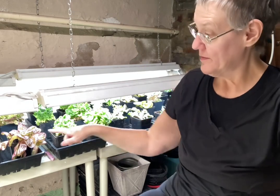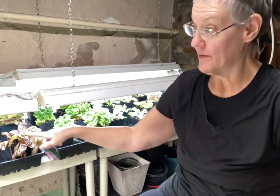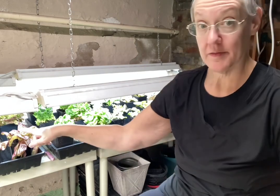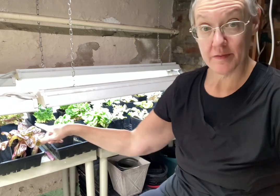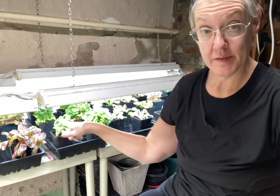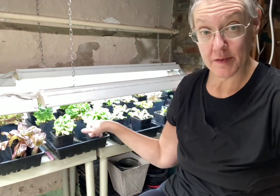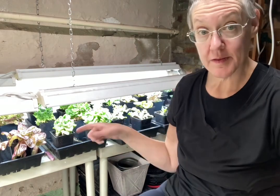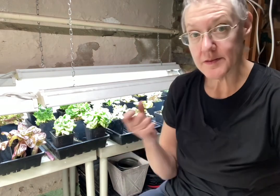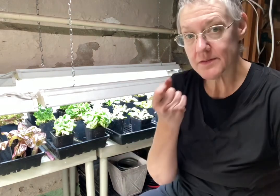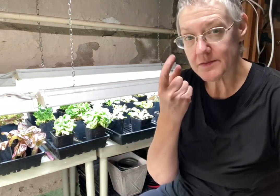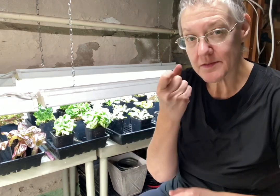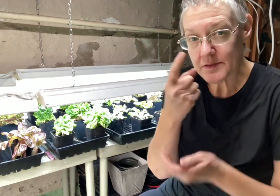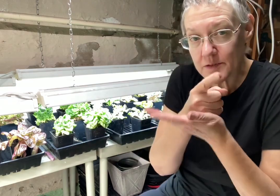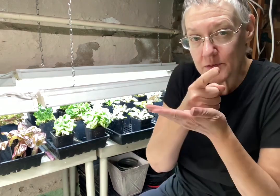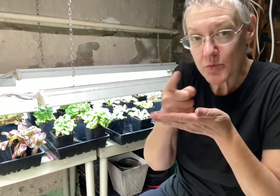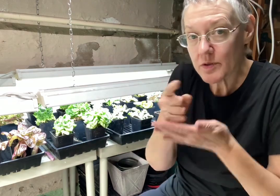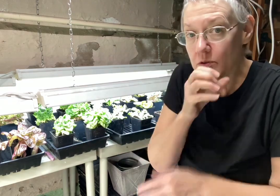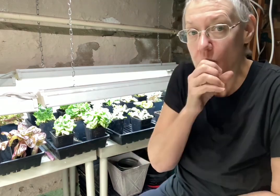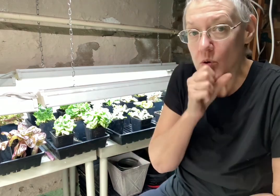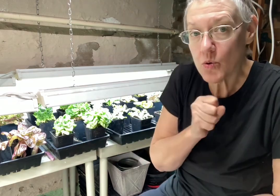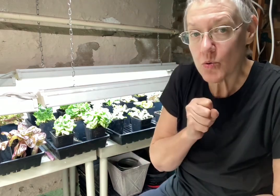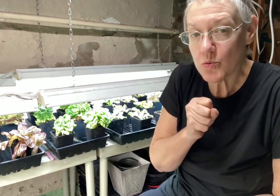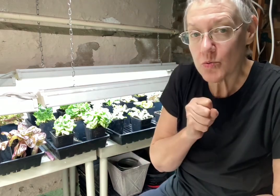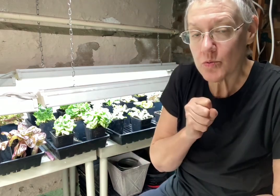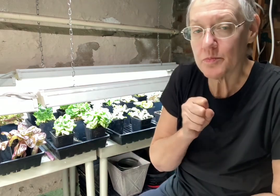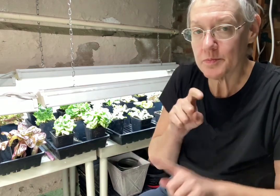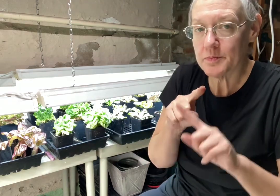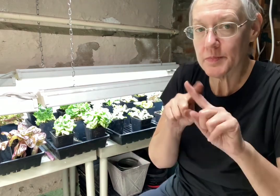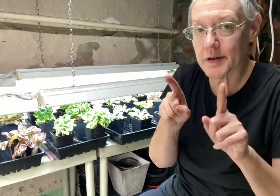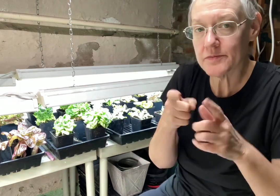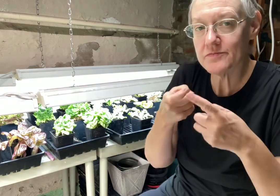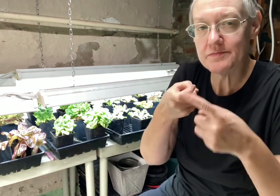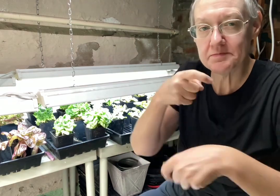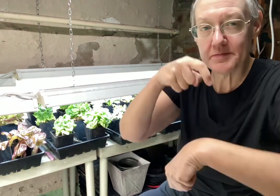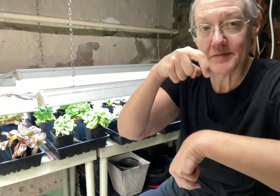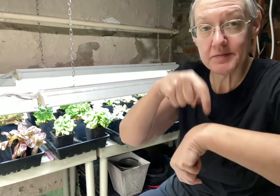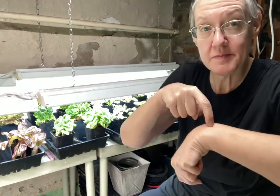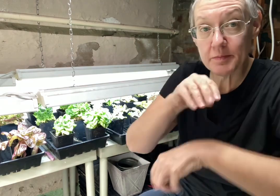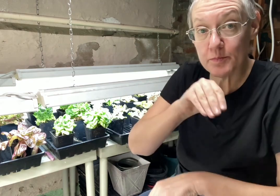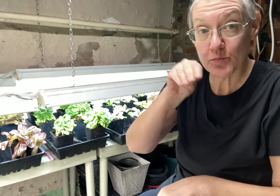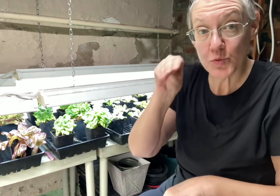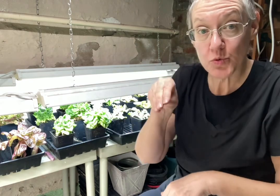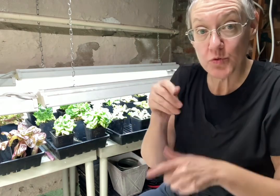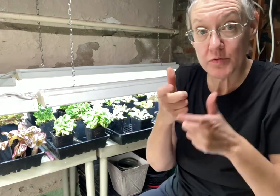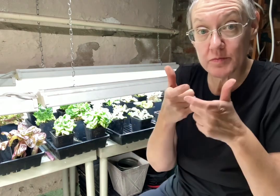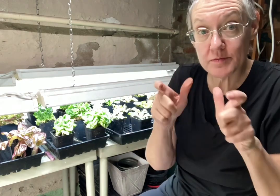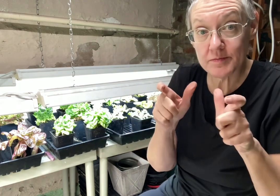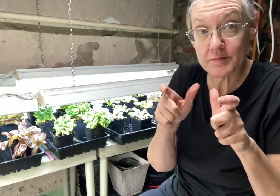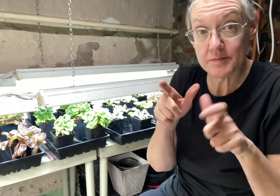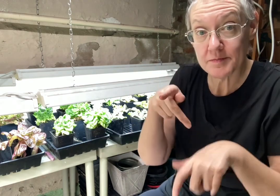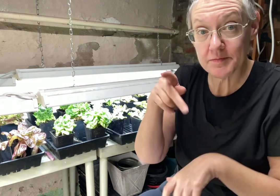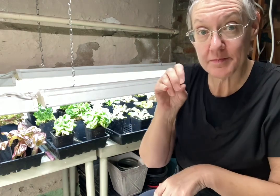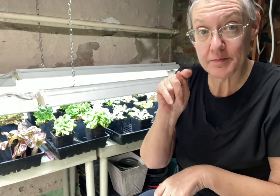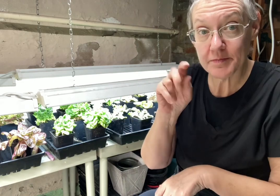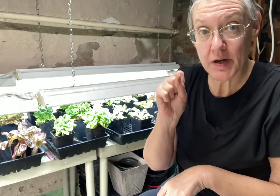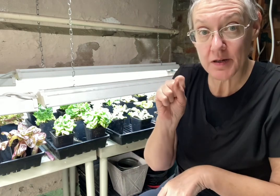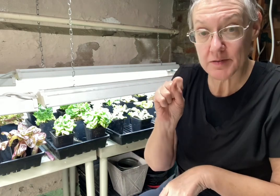Okay, these over here, they're 11 weeks old. But from the time we potted them up into